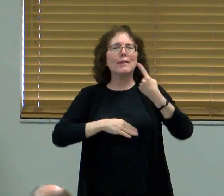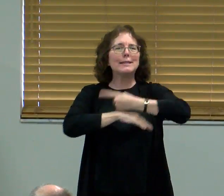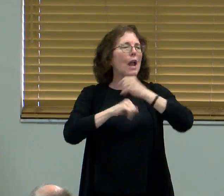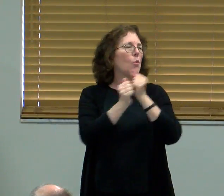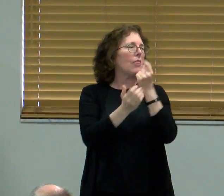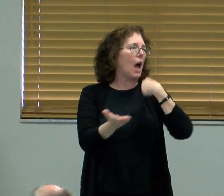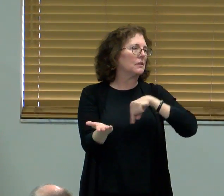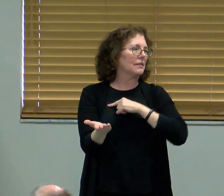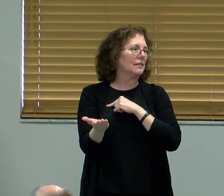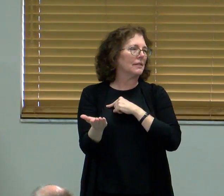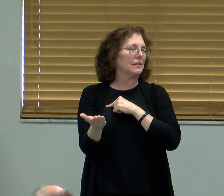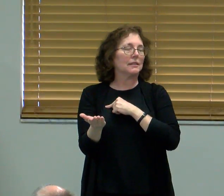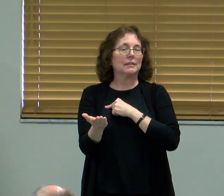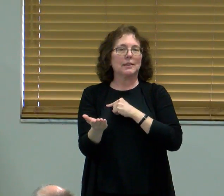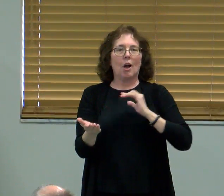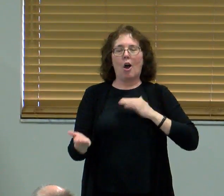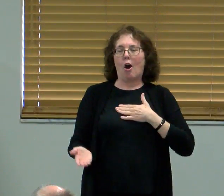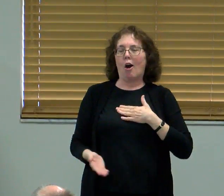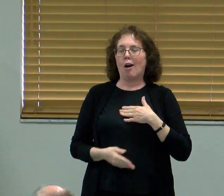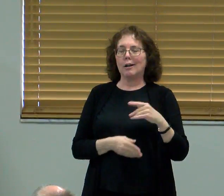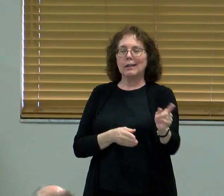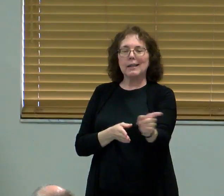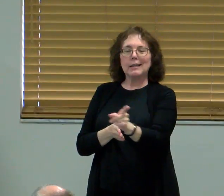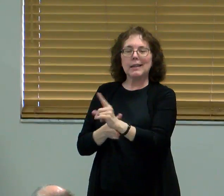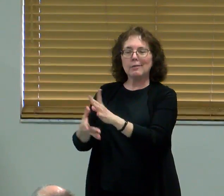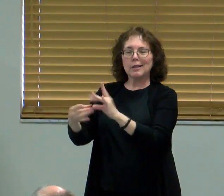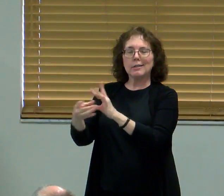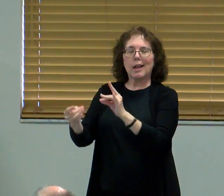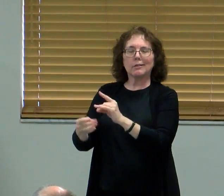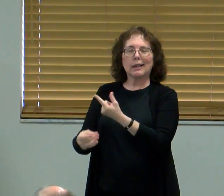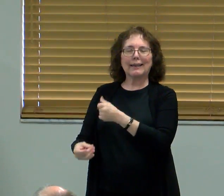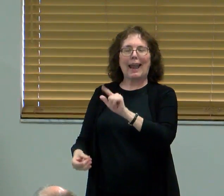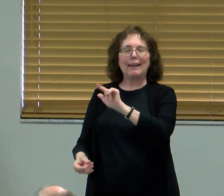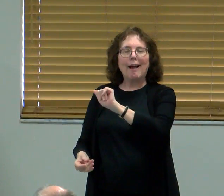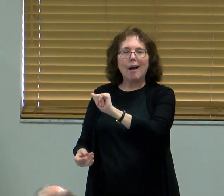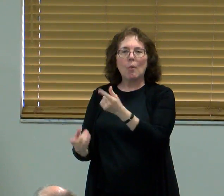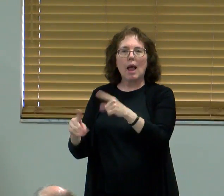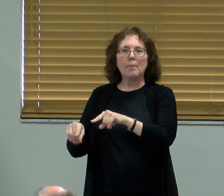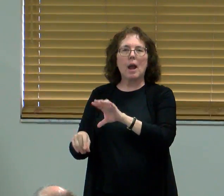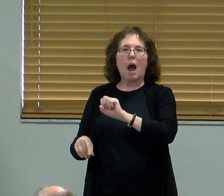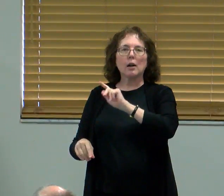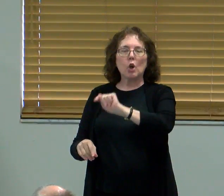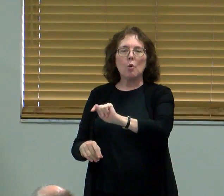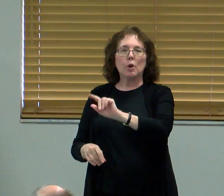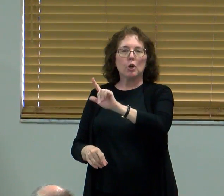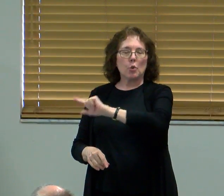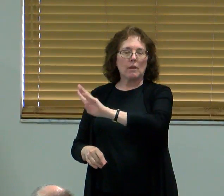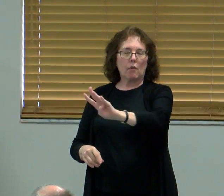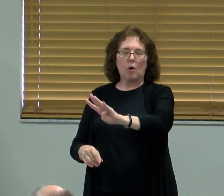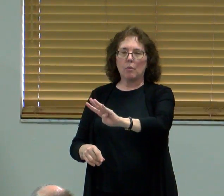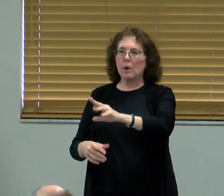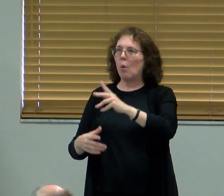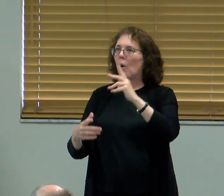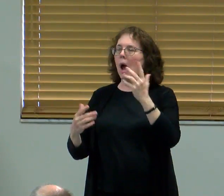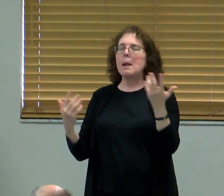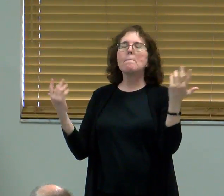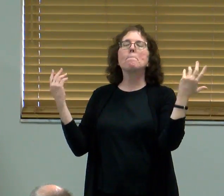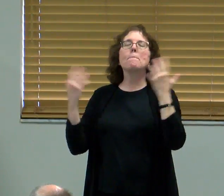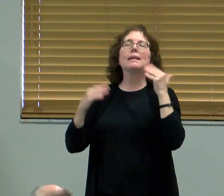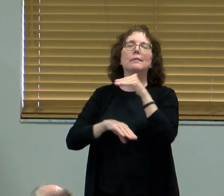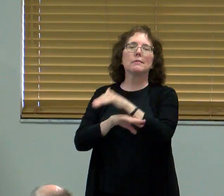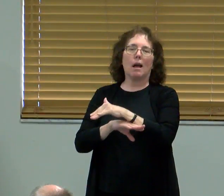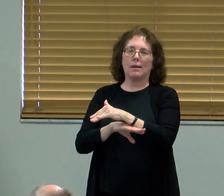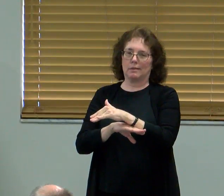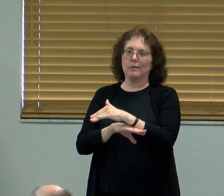us. Our Tails and Tales Gala will be held on October 24th and will be a night to remember. You don't want to miss